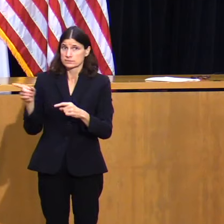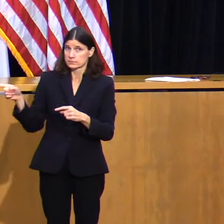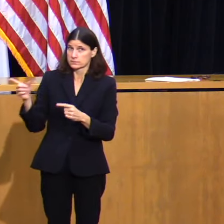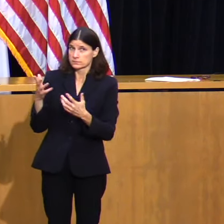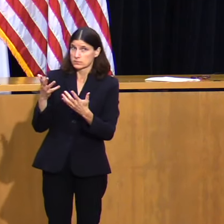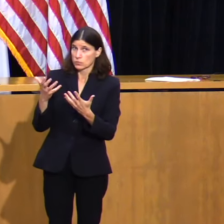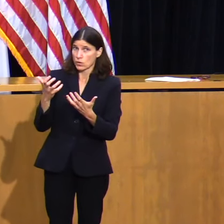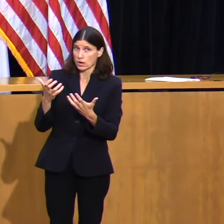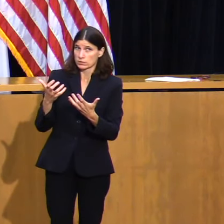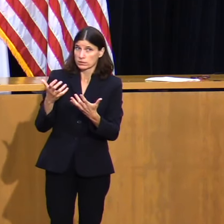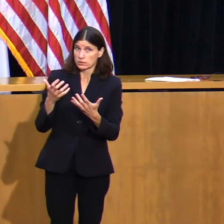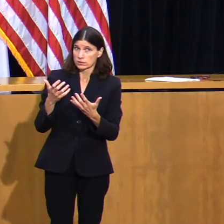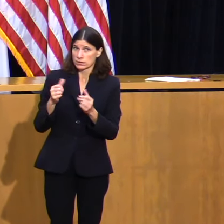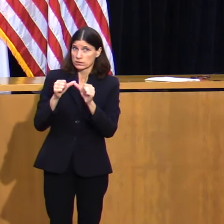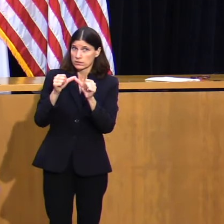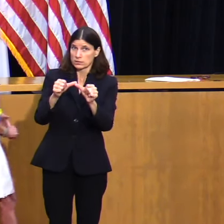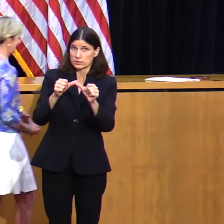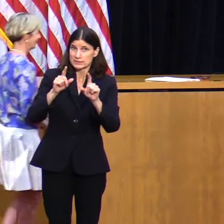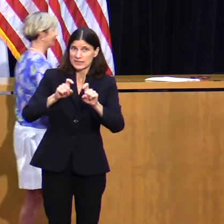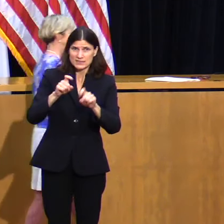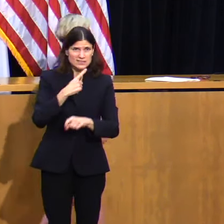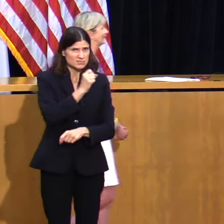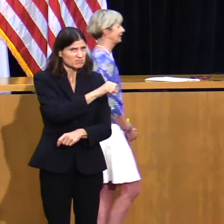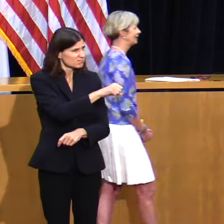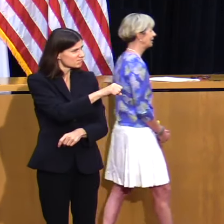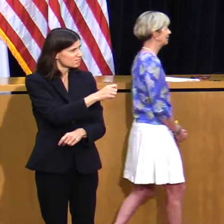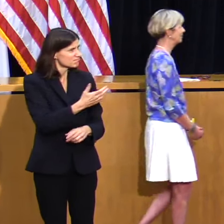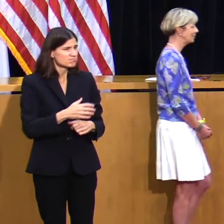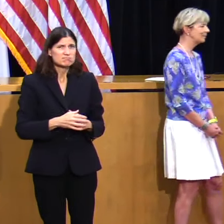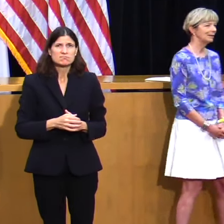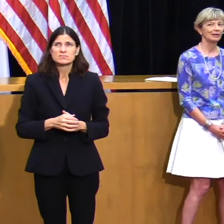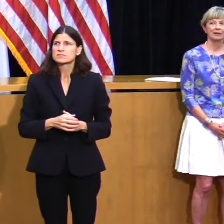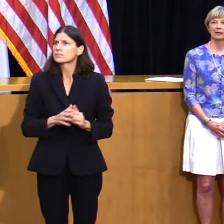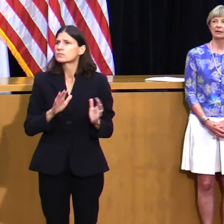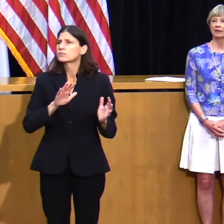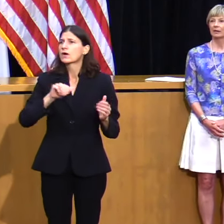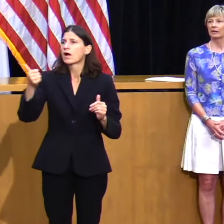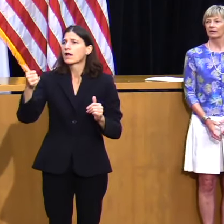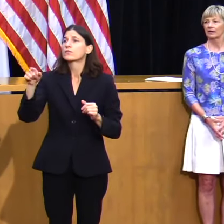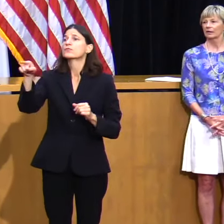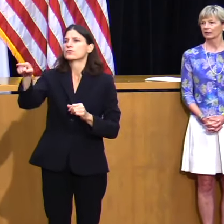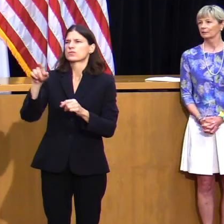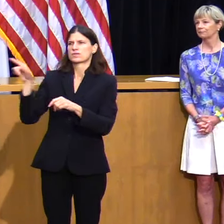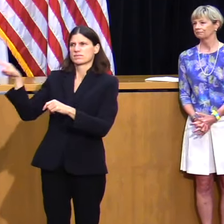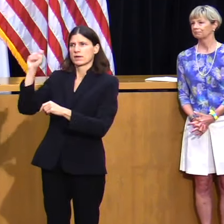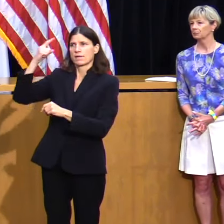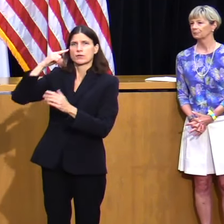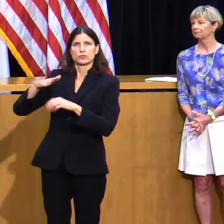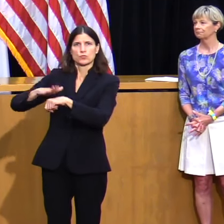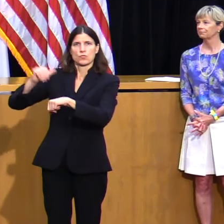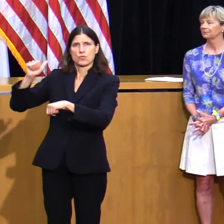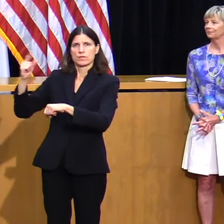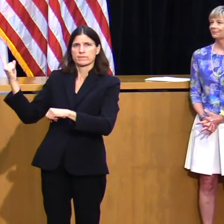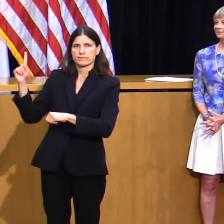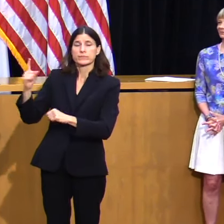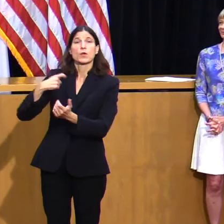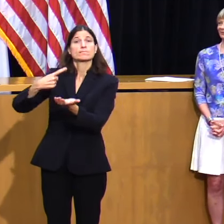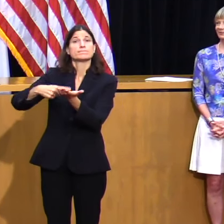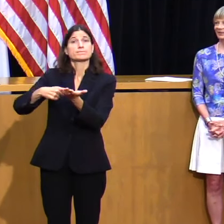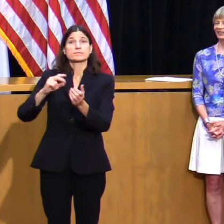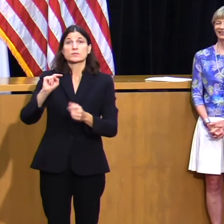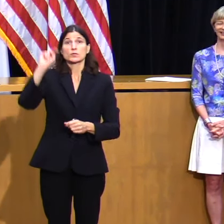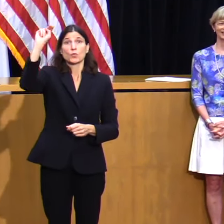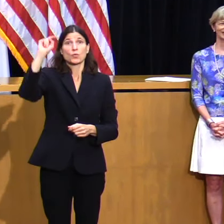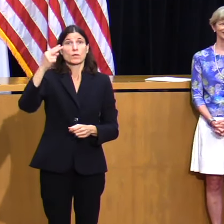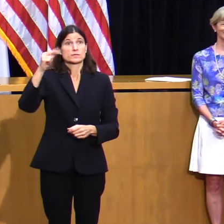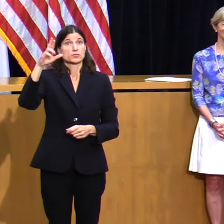yes. Governor, any other strategies for the North Shore cluster so we can get these kids back to work together?